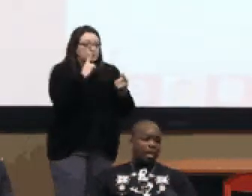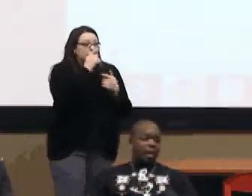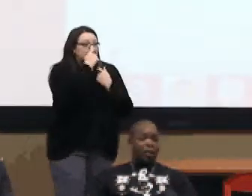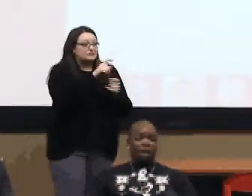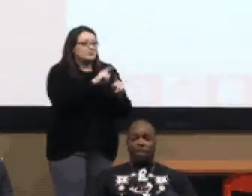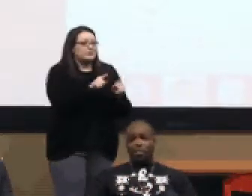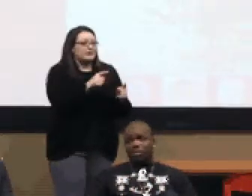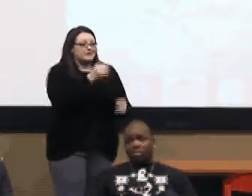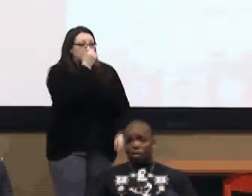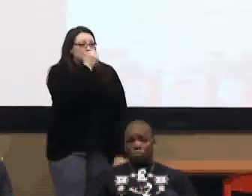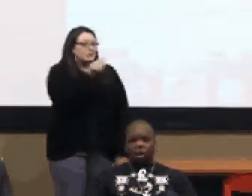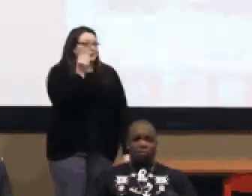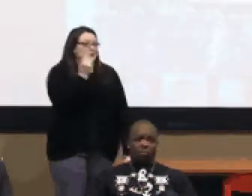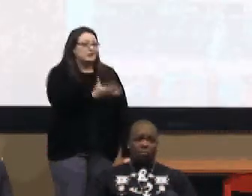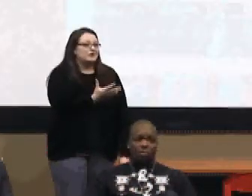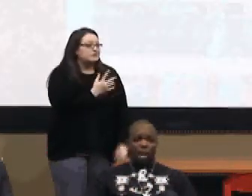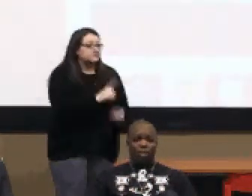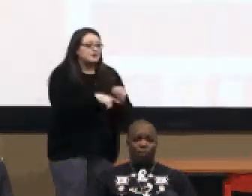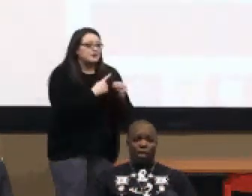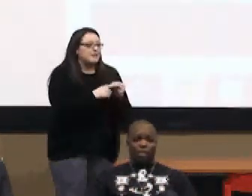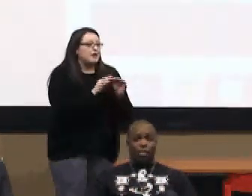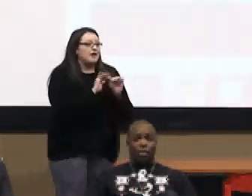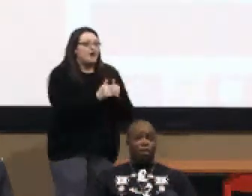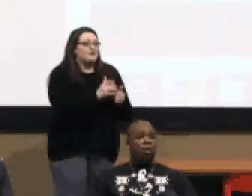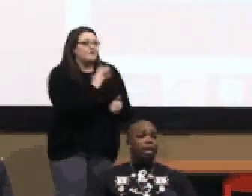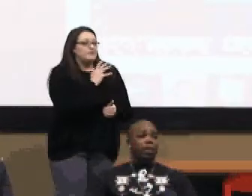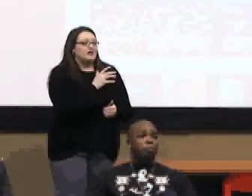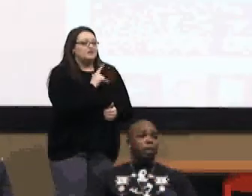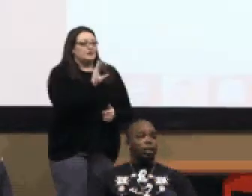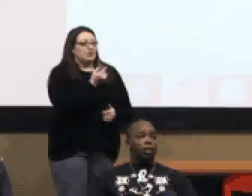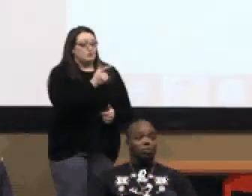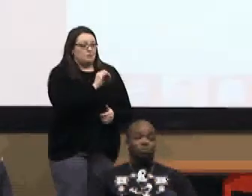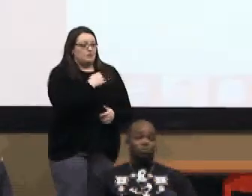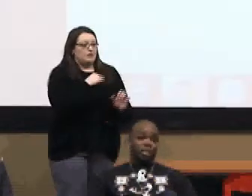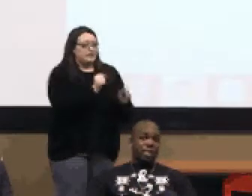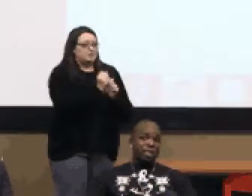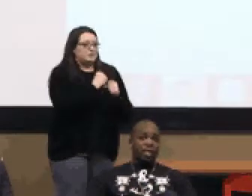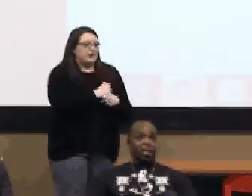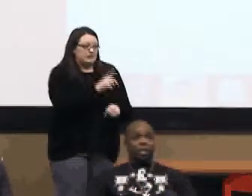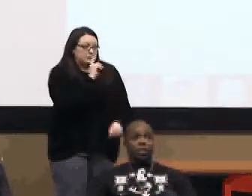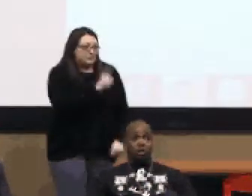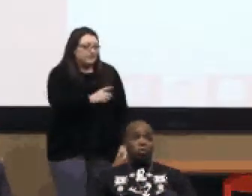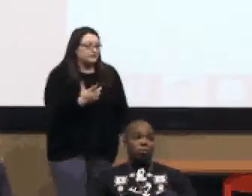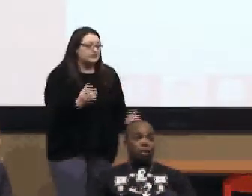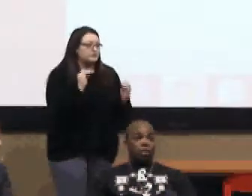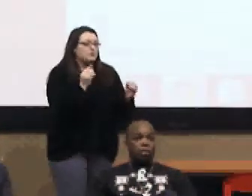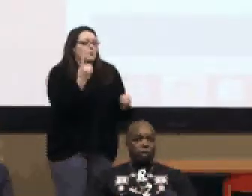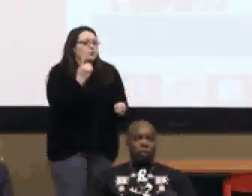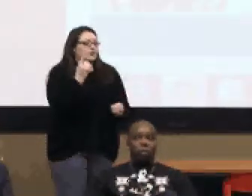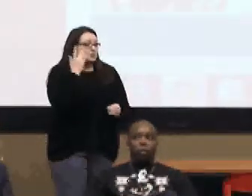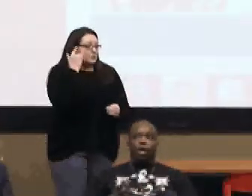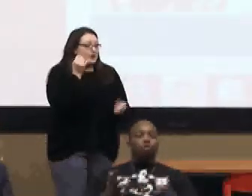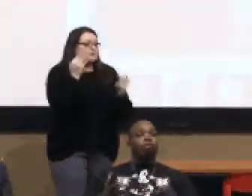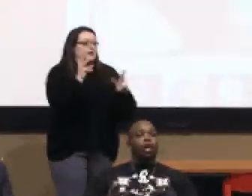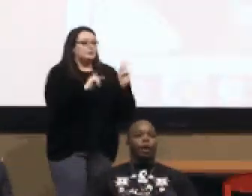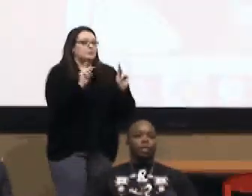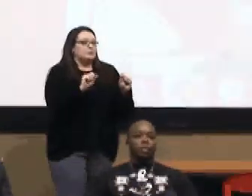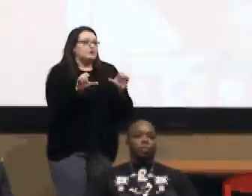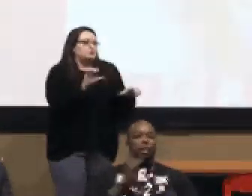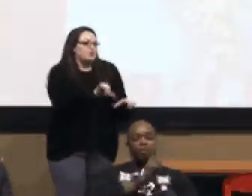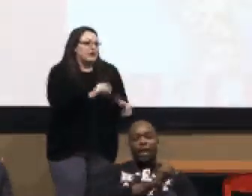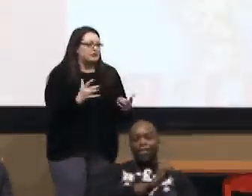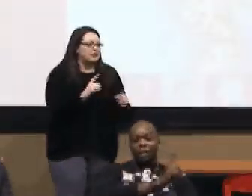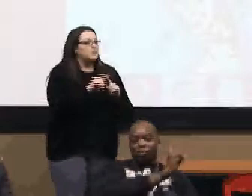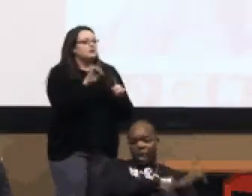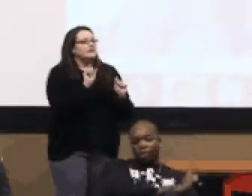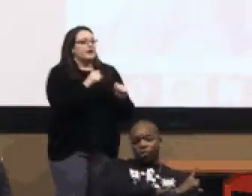gives a care about how fancy a logo I can make? Really, no one, because there's a bunch of people that can do that.